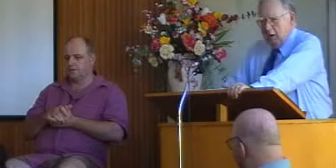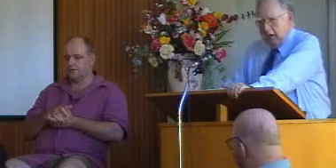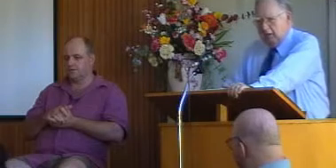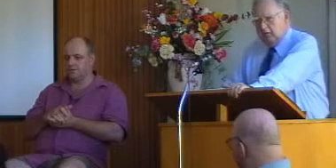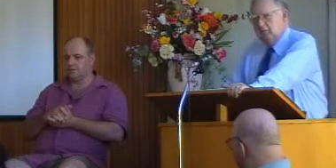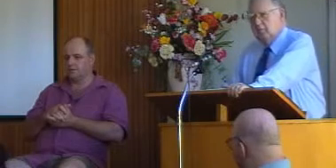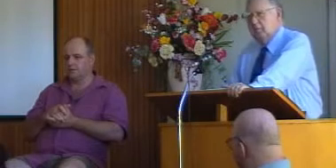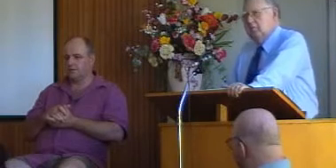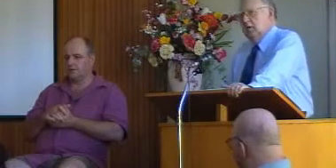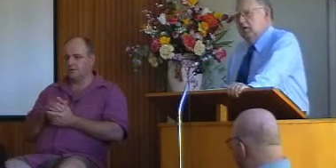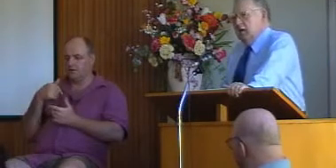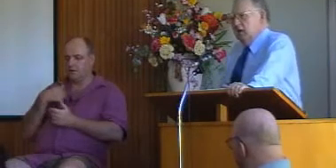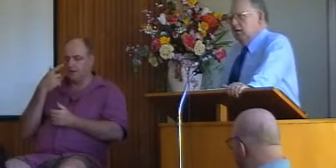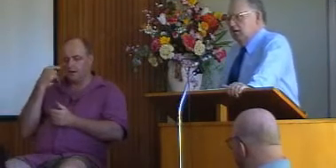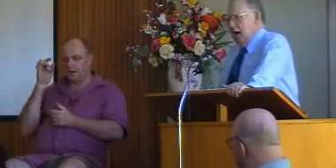Ethiopia